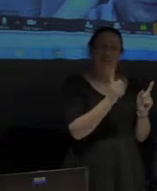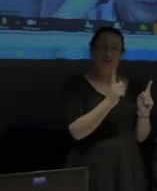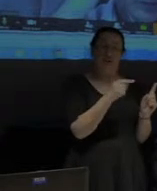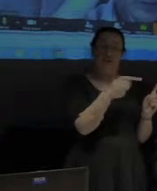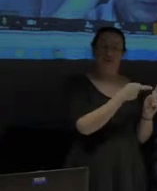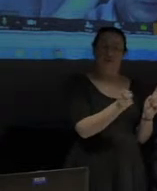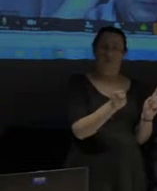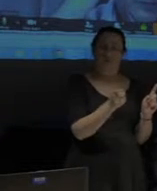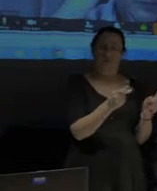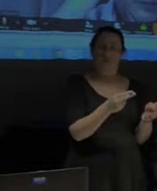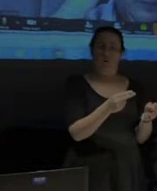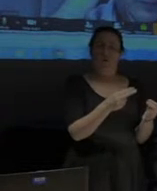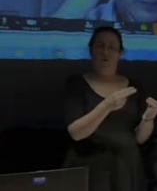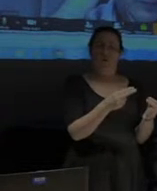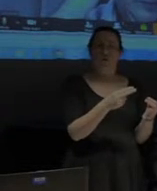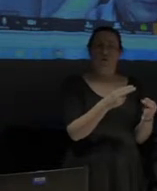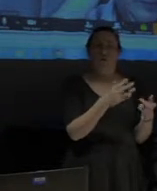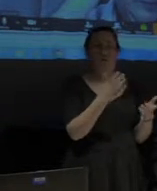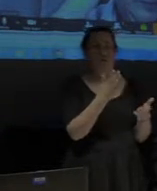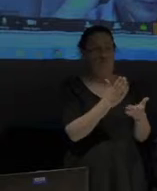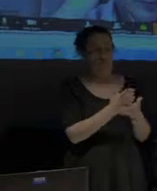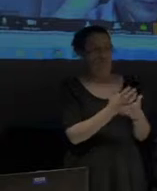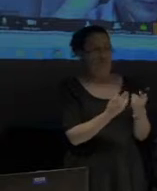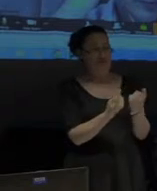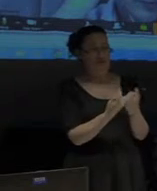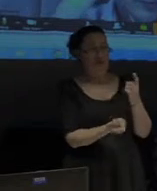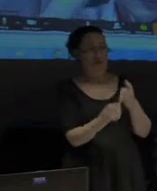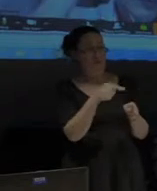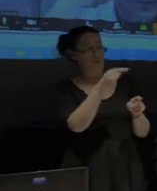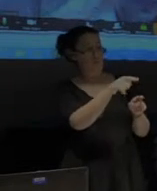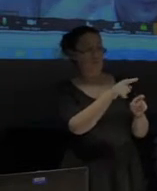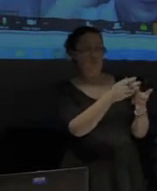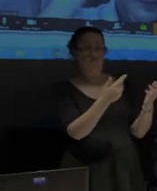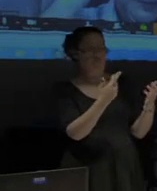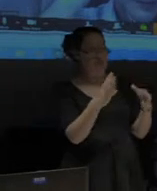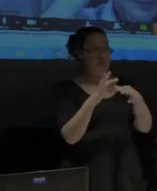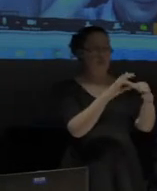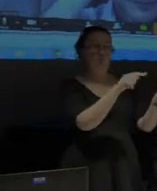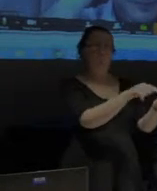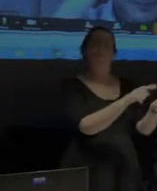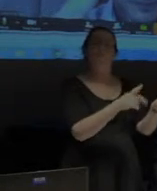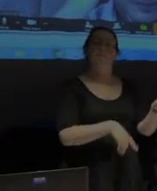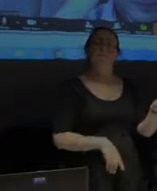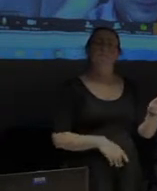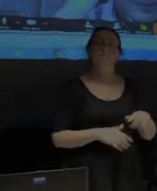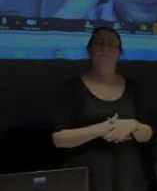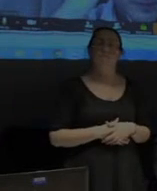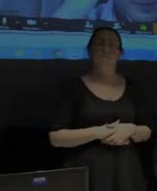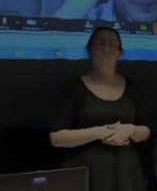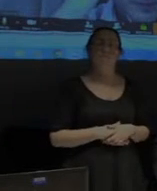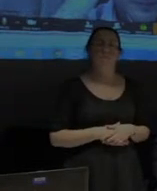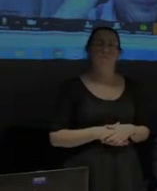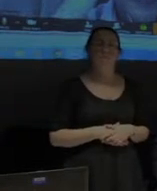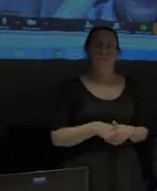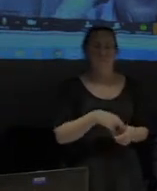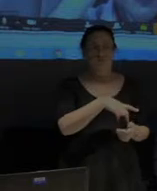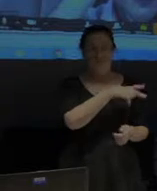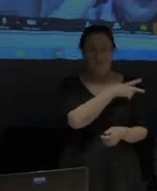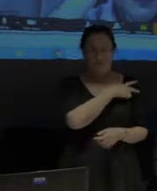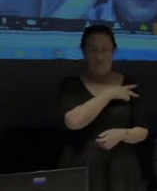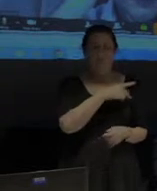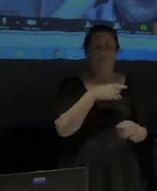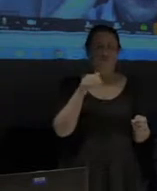individual staff members know what it is that the business is about in this area and what it stands for, and